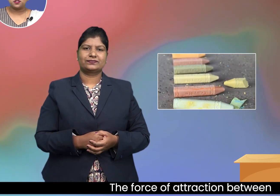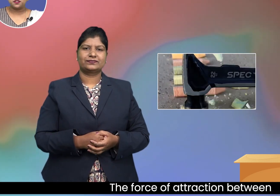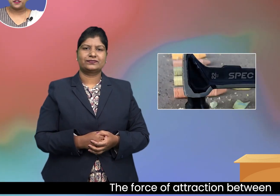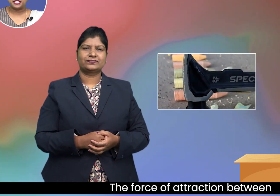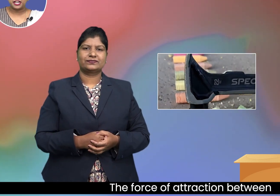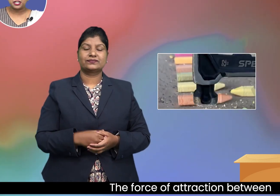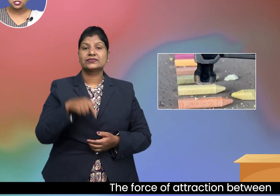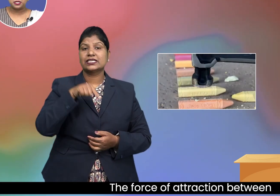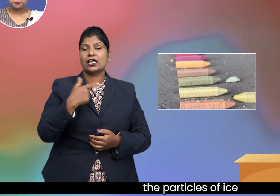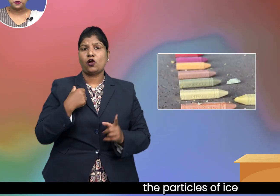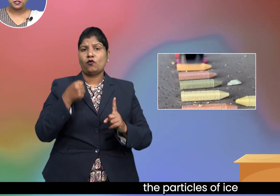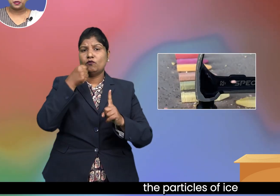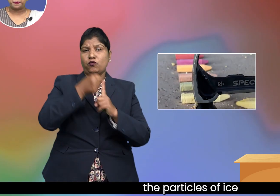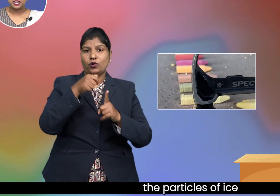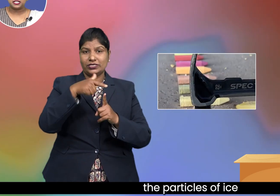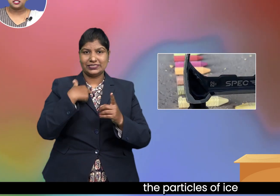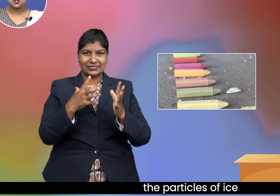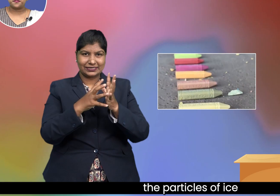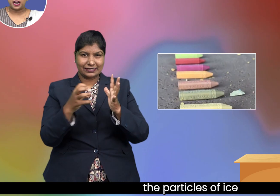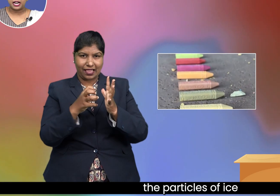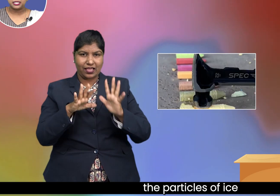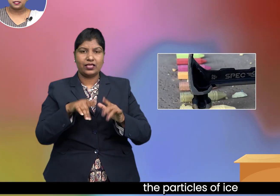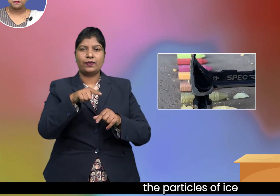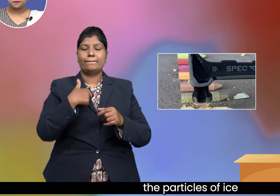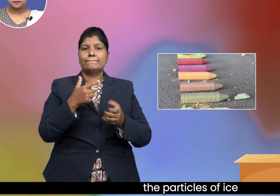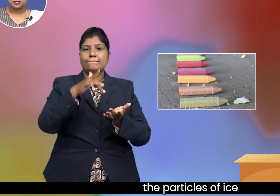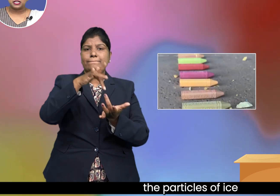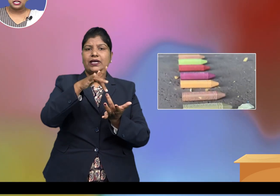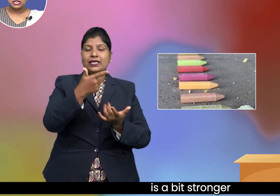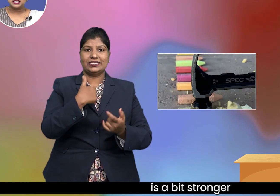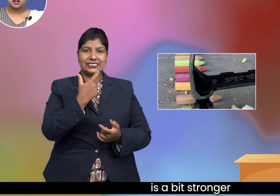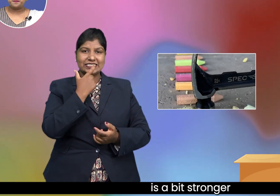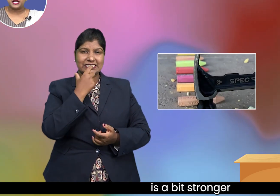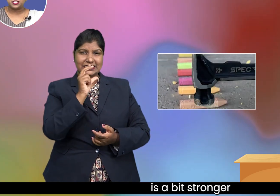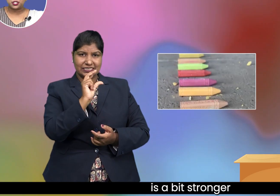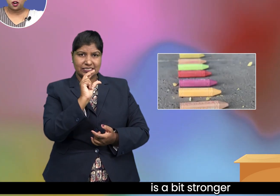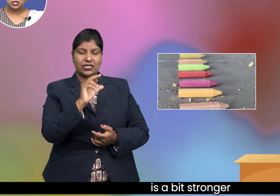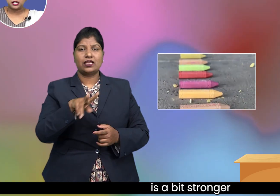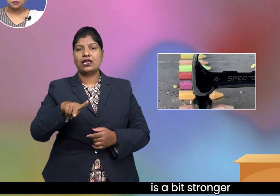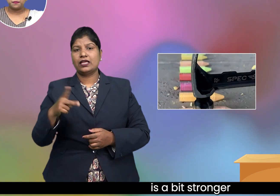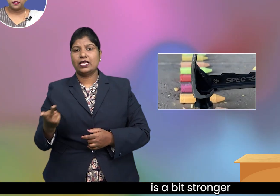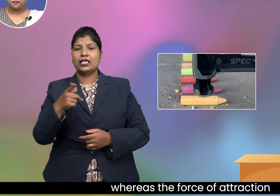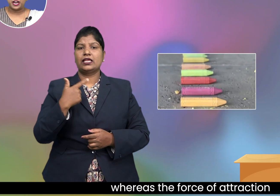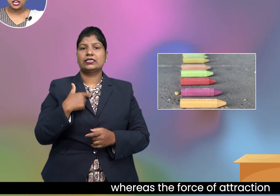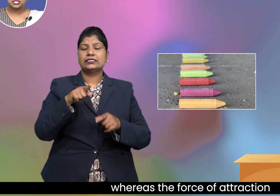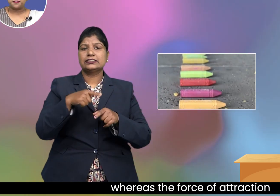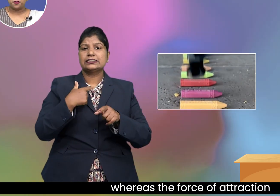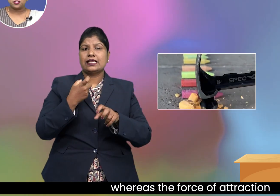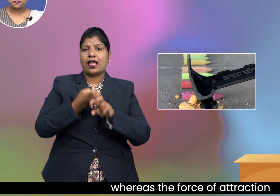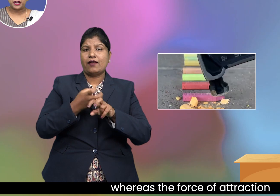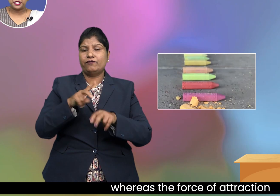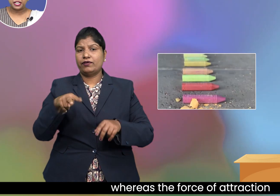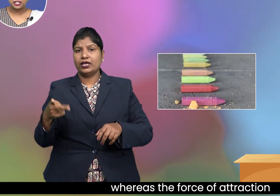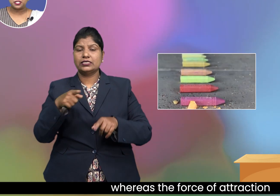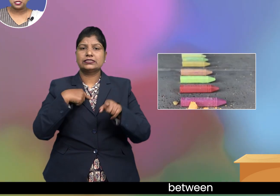The force of attraction between the particles of ice is a bit stronger, whereas the